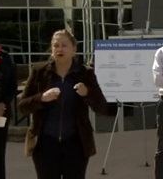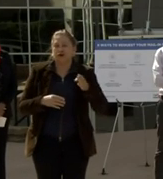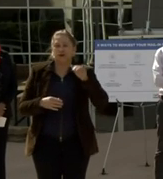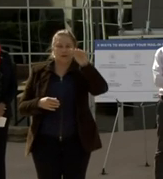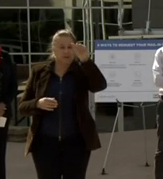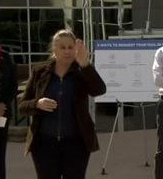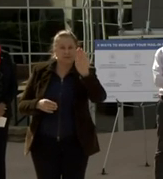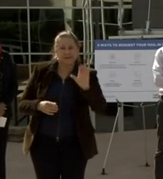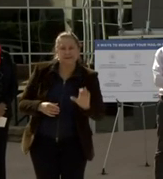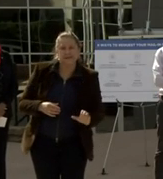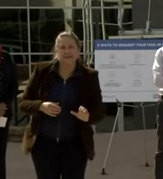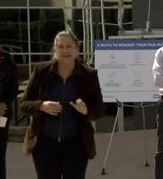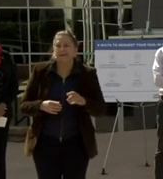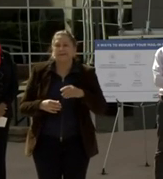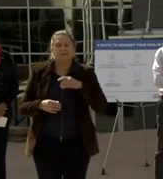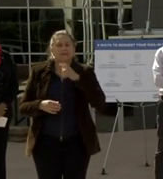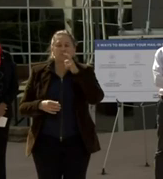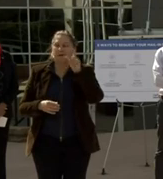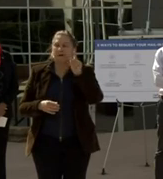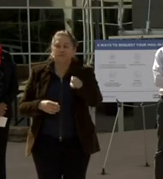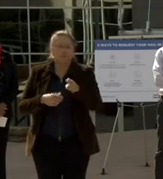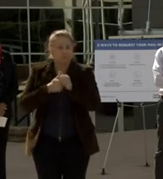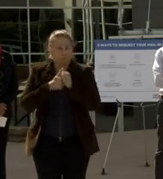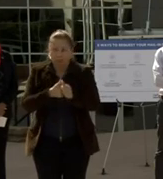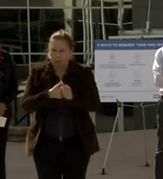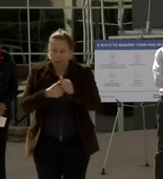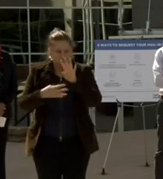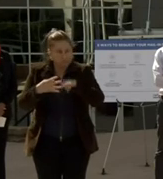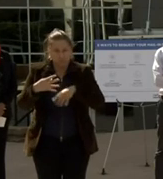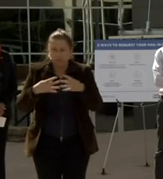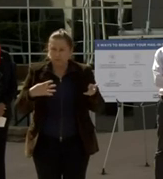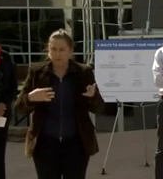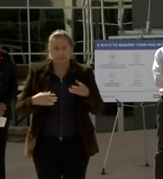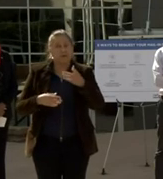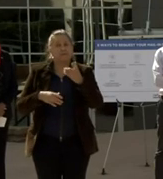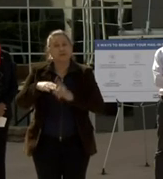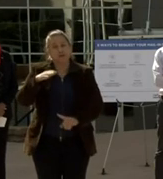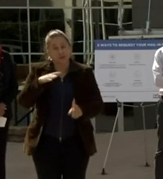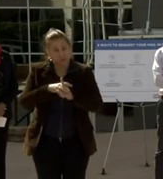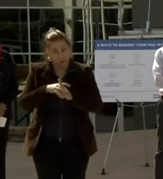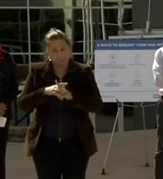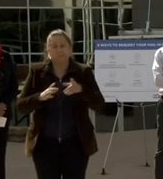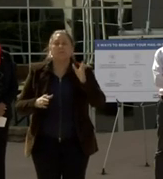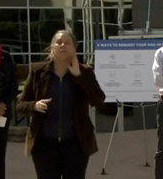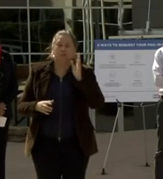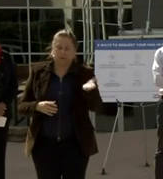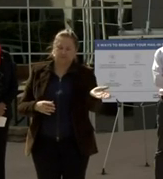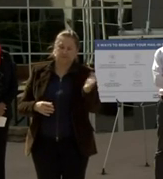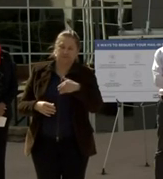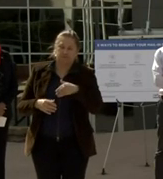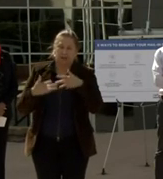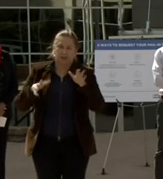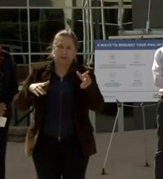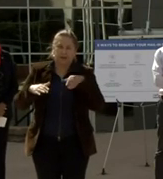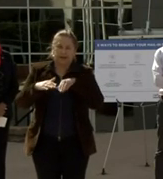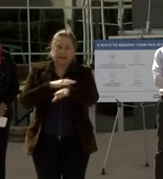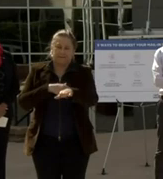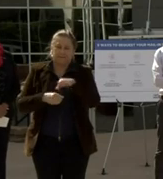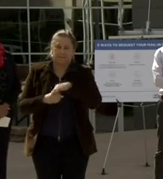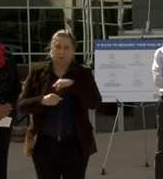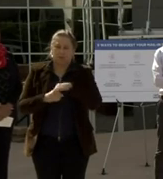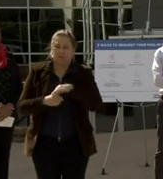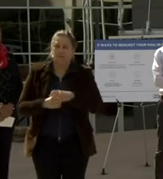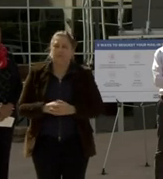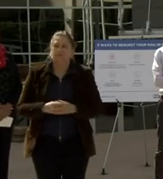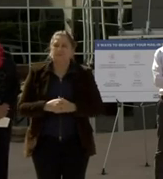voter will ever be turned away. We will be working with the administration to make sure the vote centers are cleared